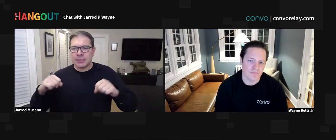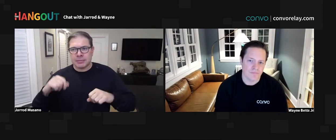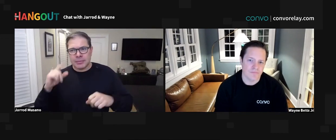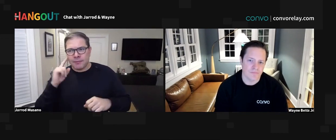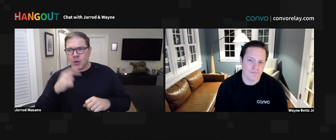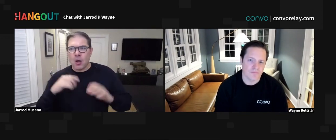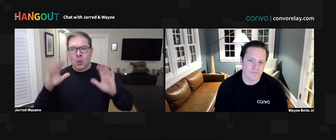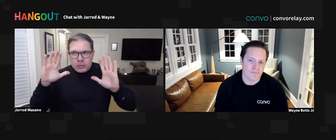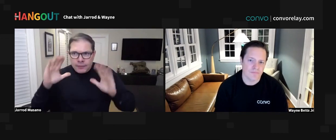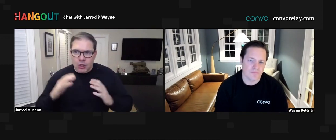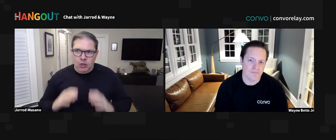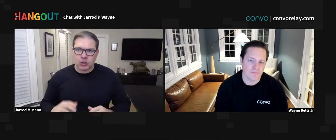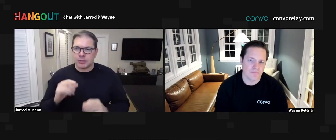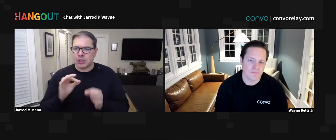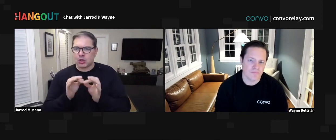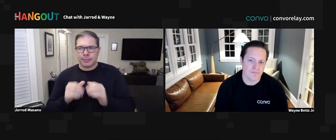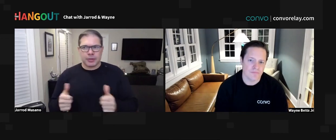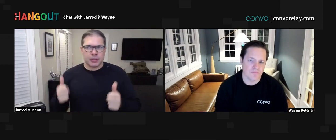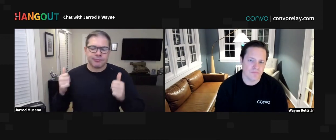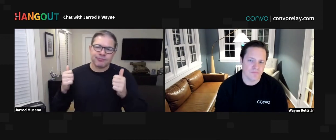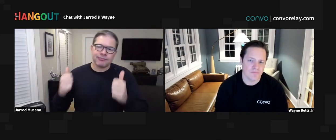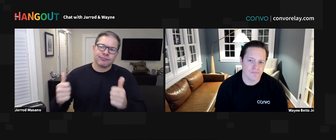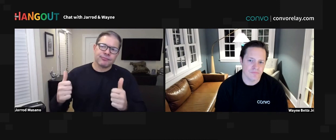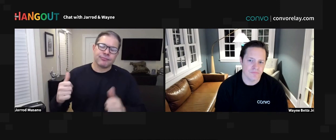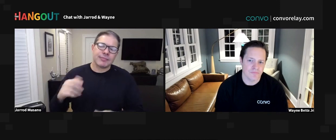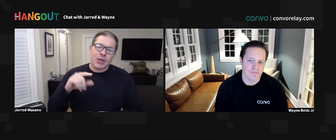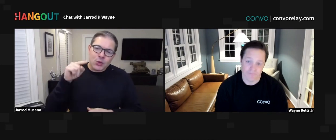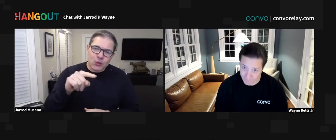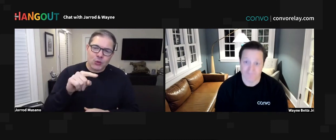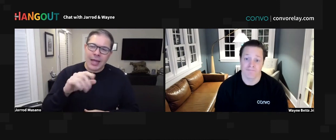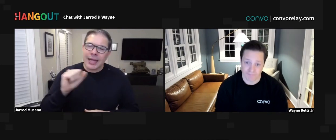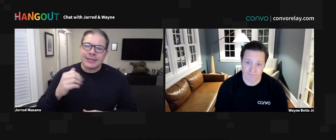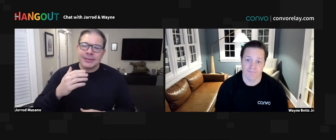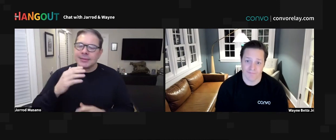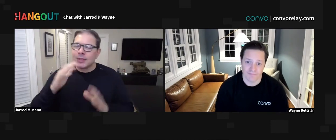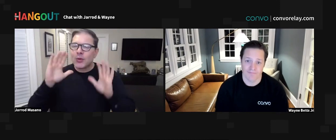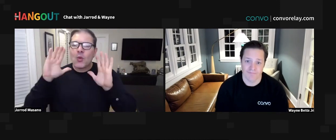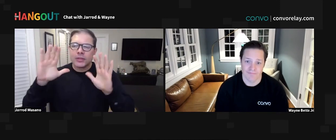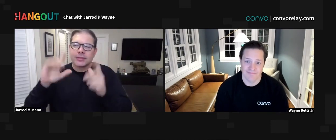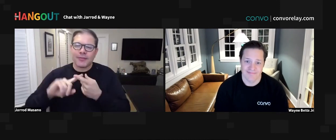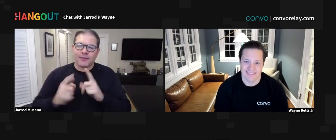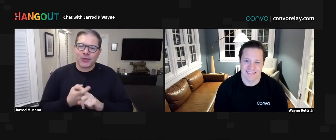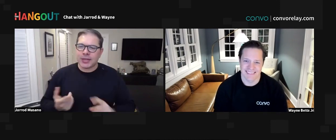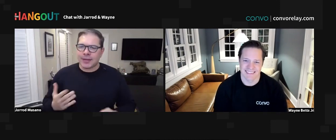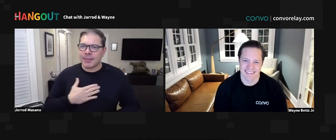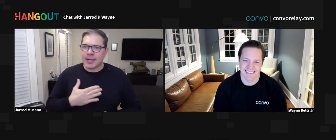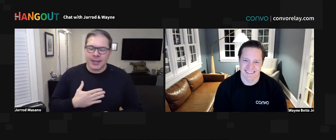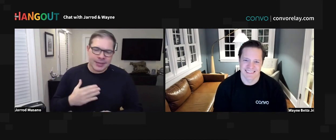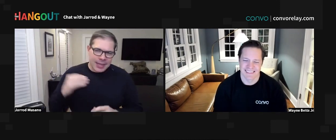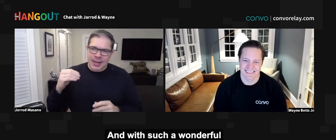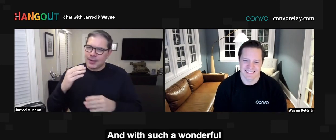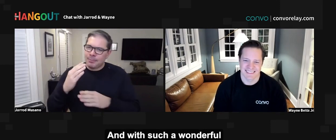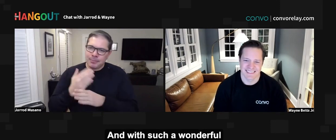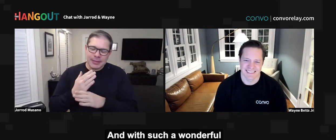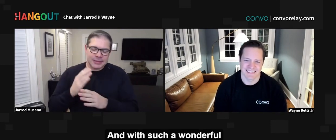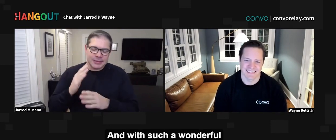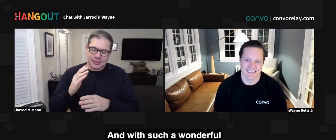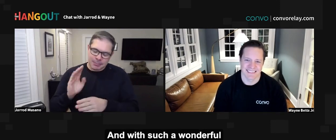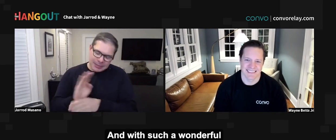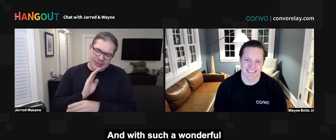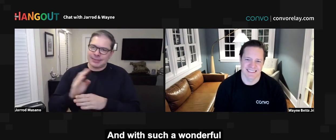We stick with it every day. Our customers are great. Our interpreters, excellent.